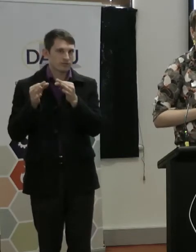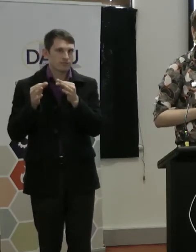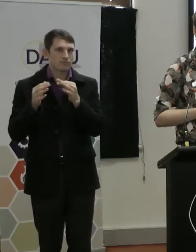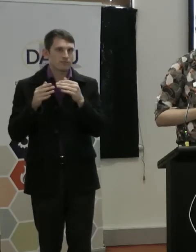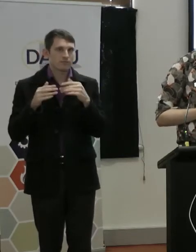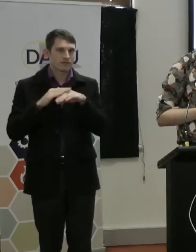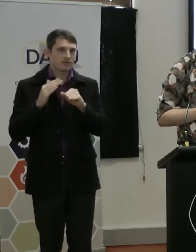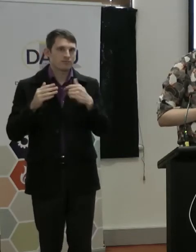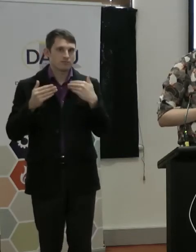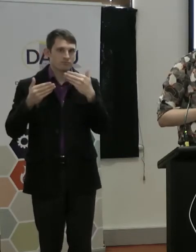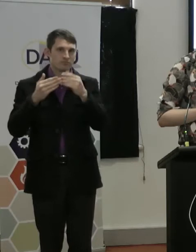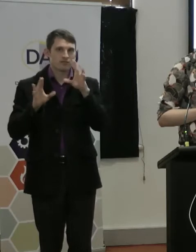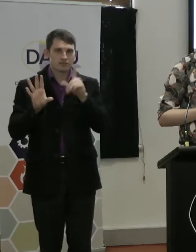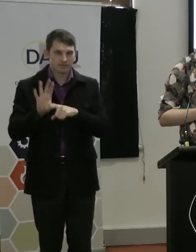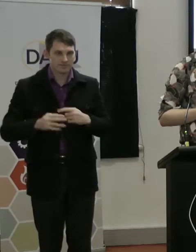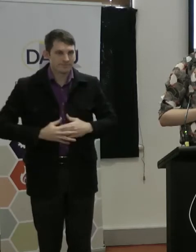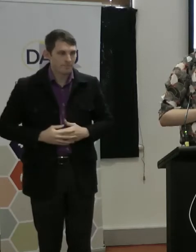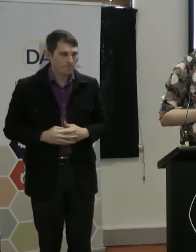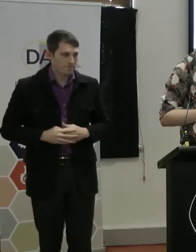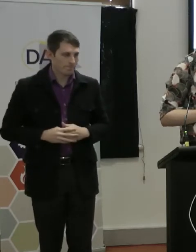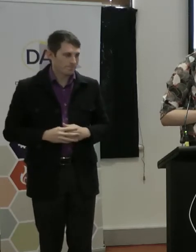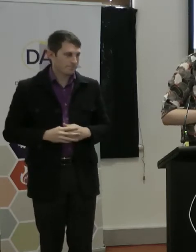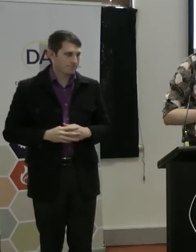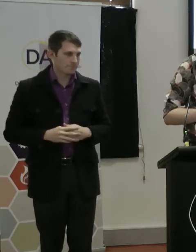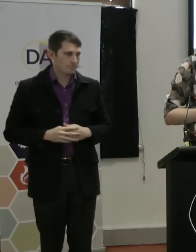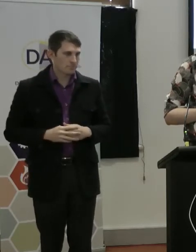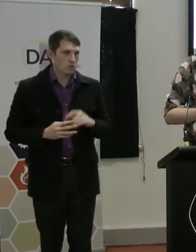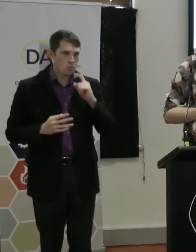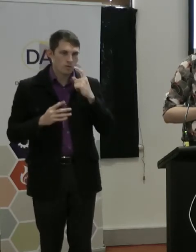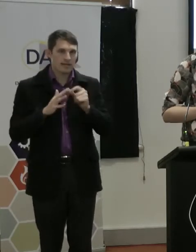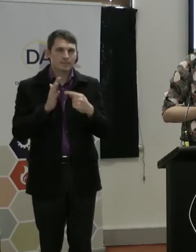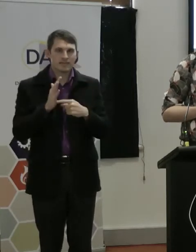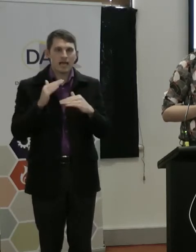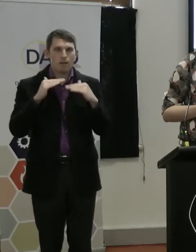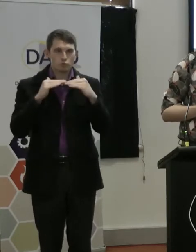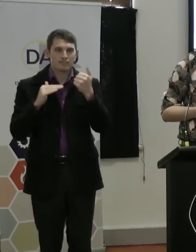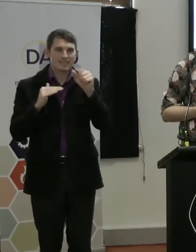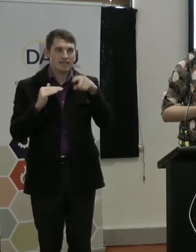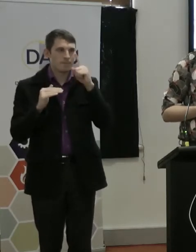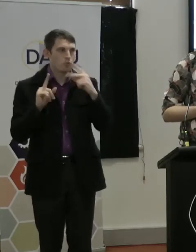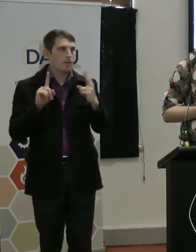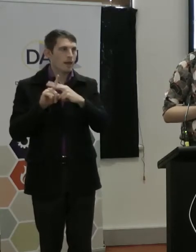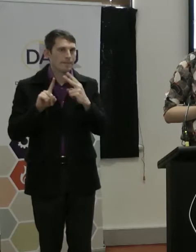of the scheme. So it's running for 10 years. Up to 60,000 people may apply.